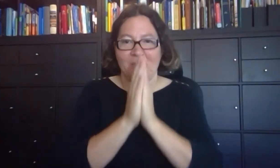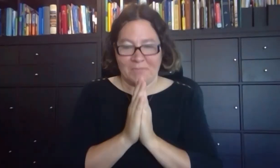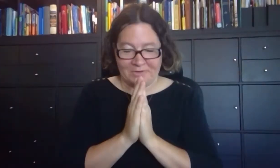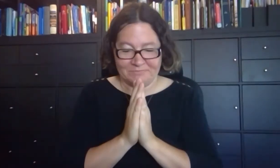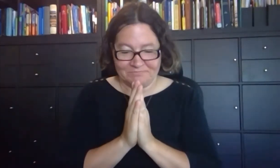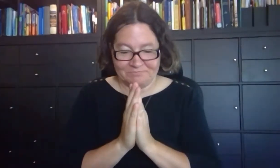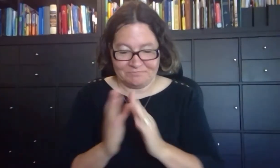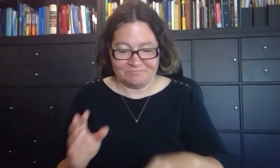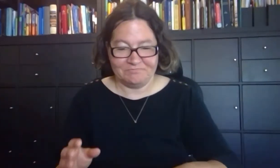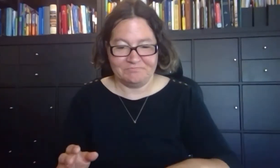Amen.